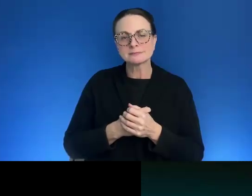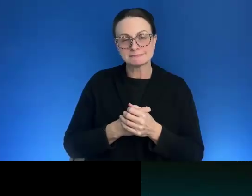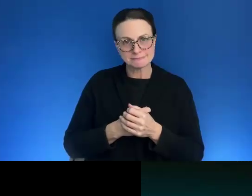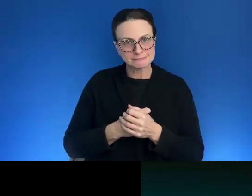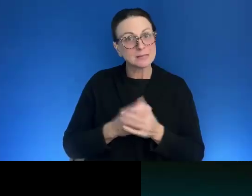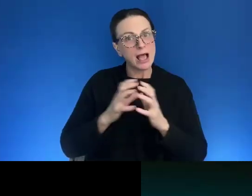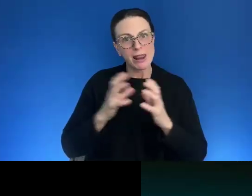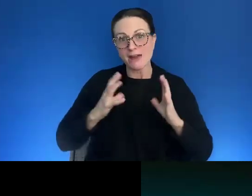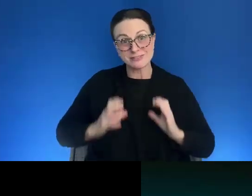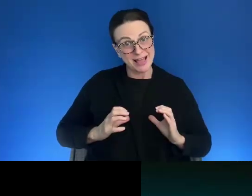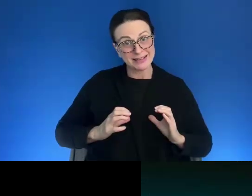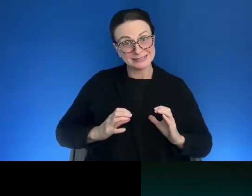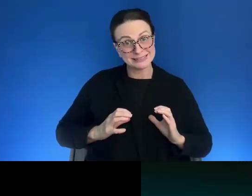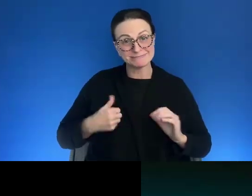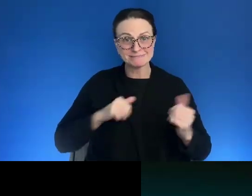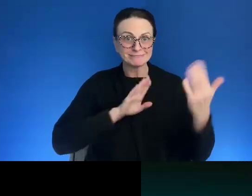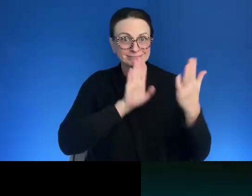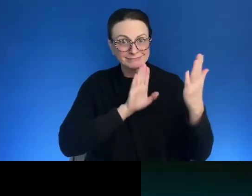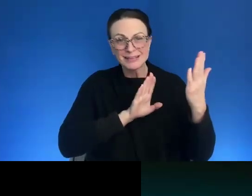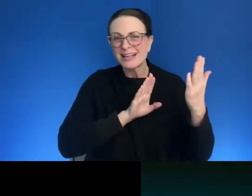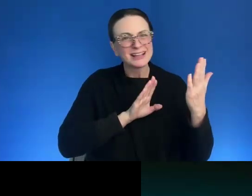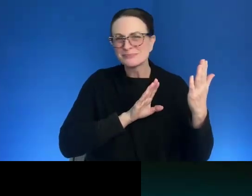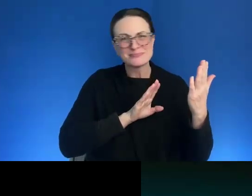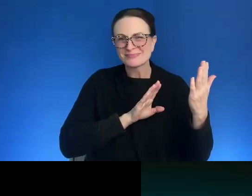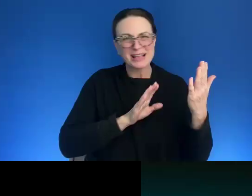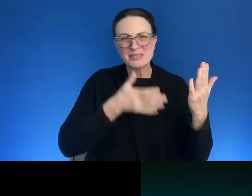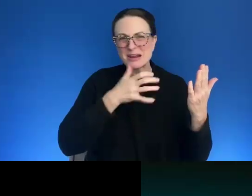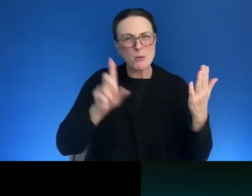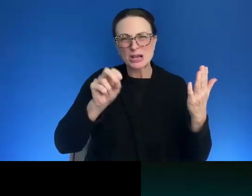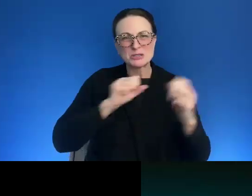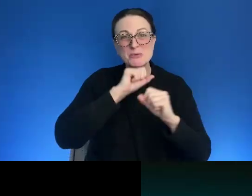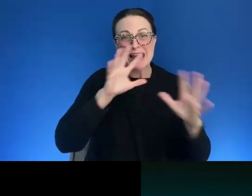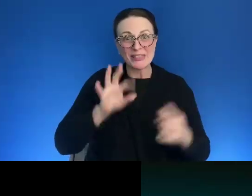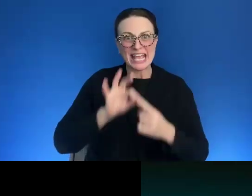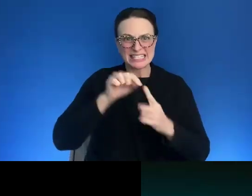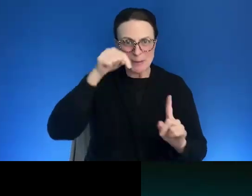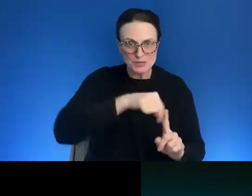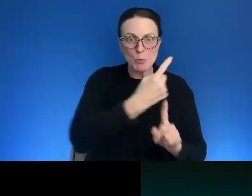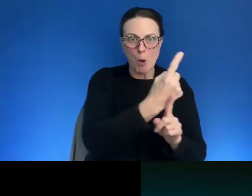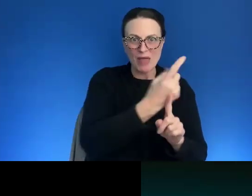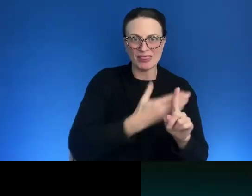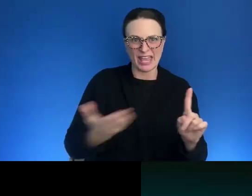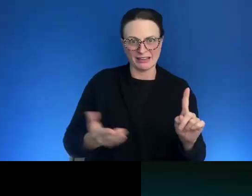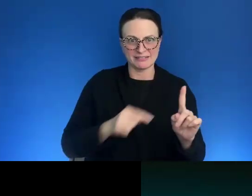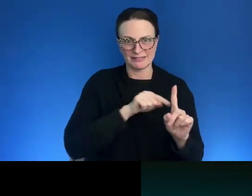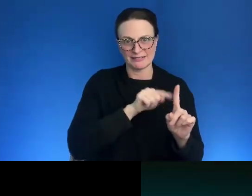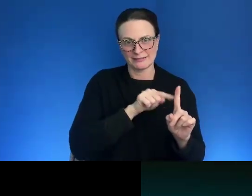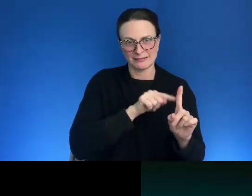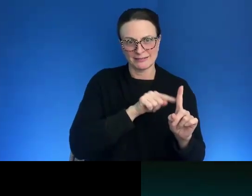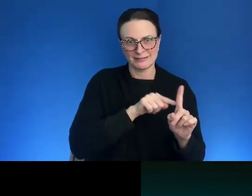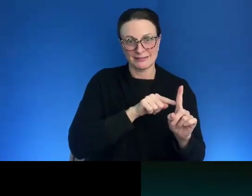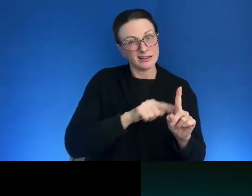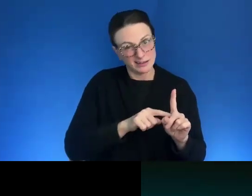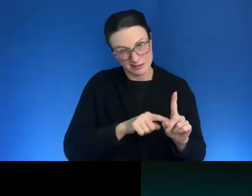a lot of clients that I talk to, they don't want to do anything but this thing. So that's